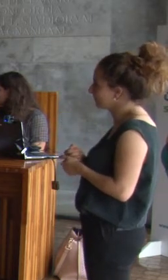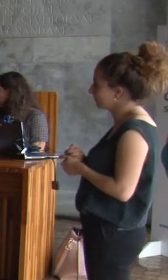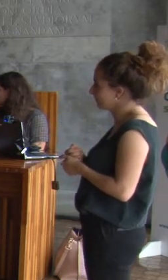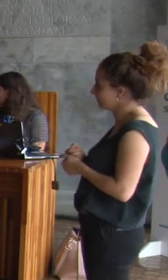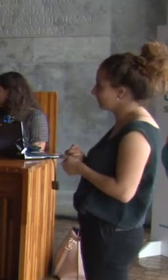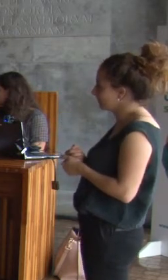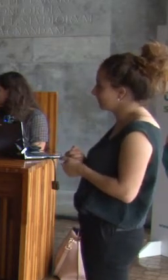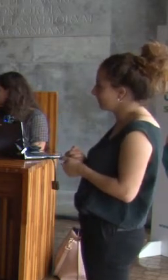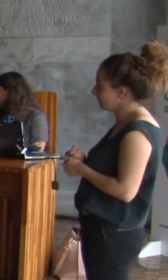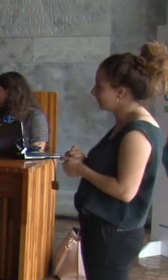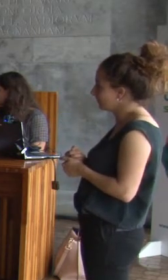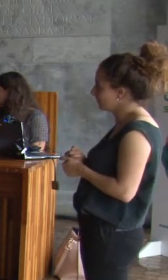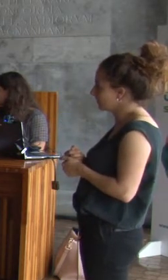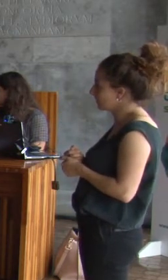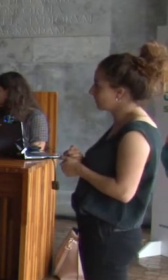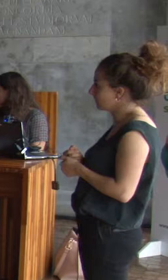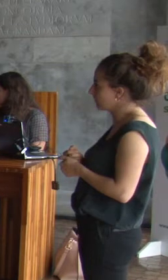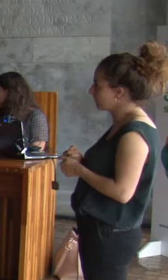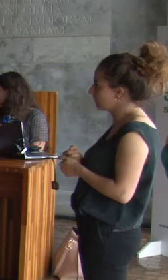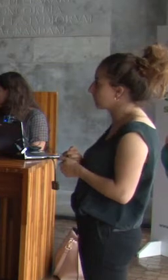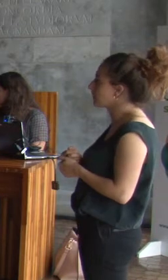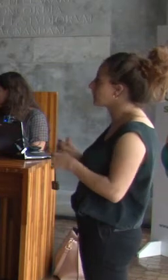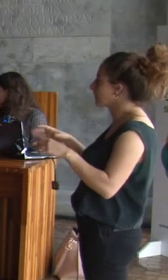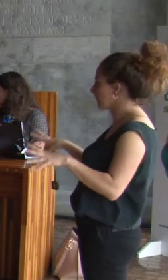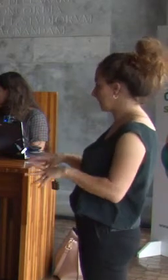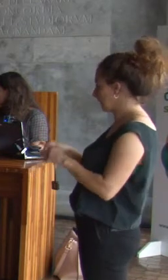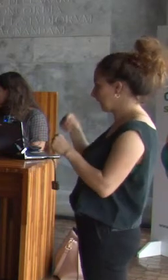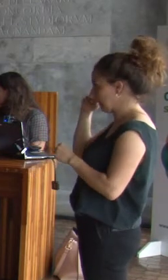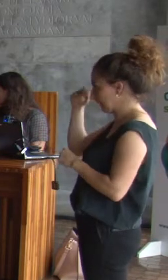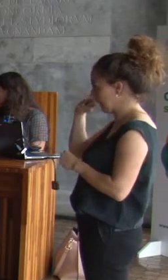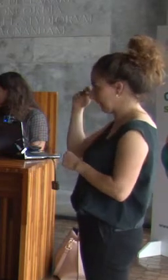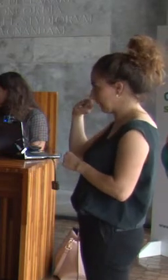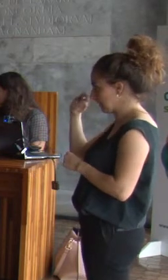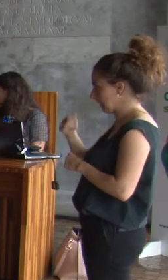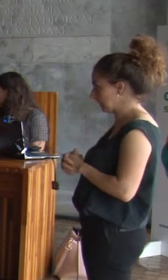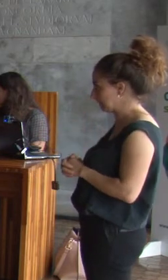very much. All right, and I'm going to start the video. So